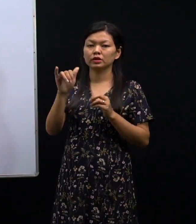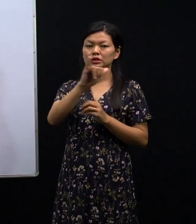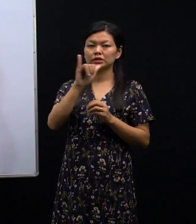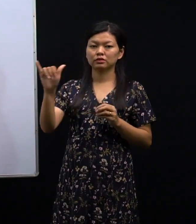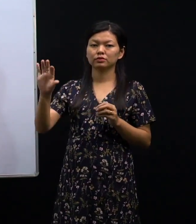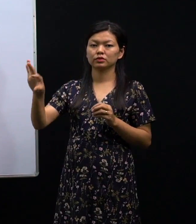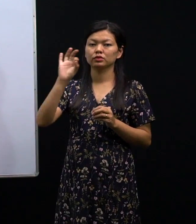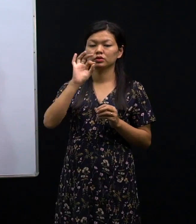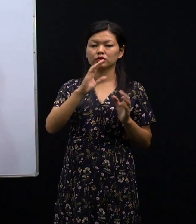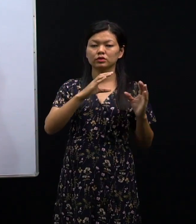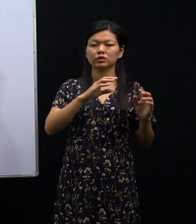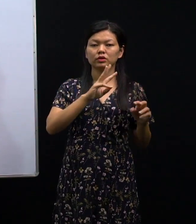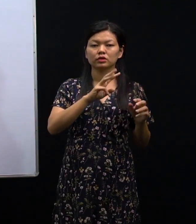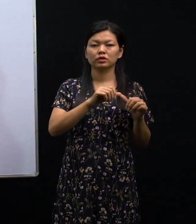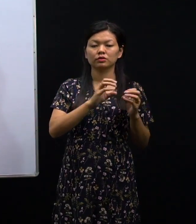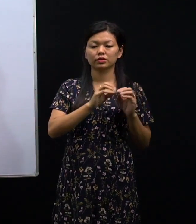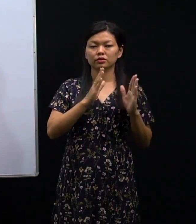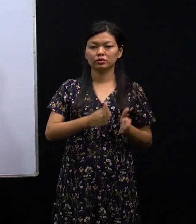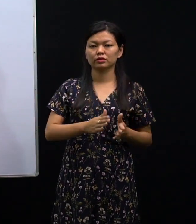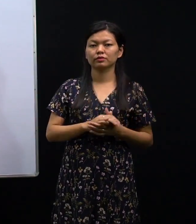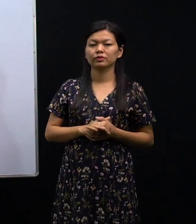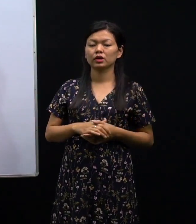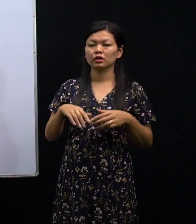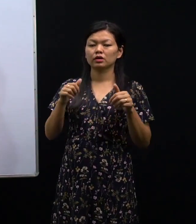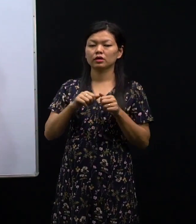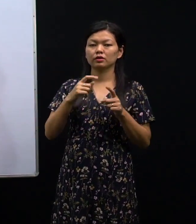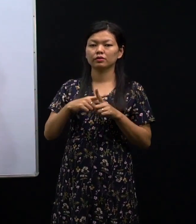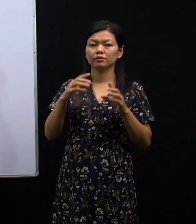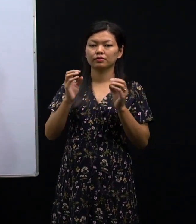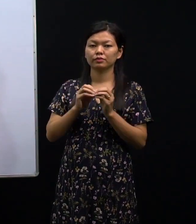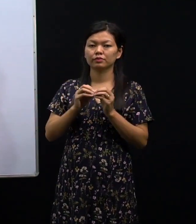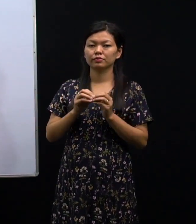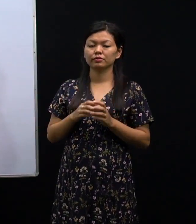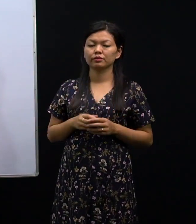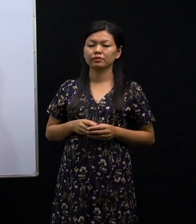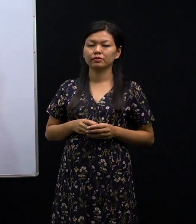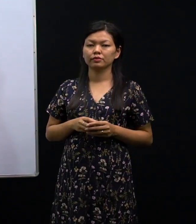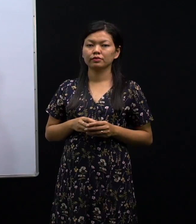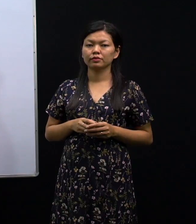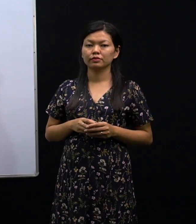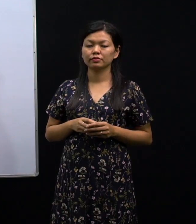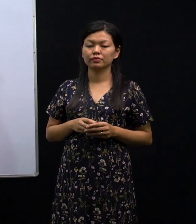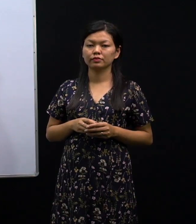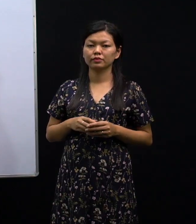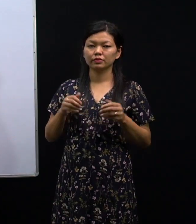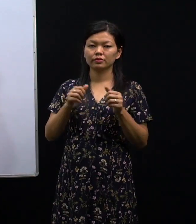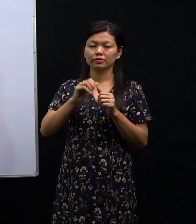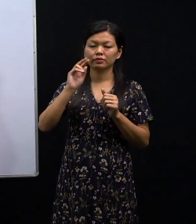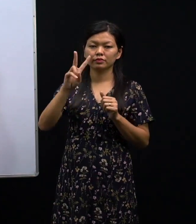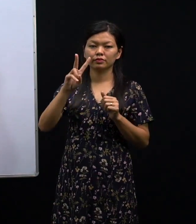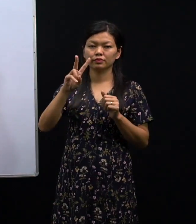happening? This side is a plus b. If you take again a plus b common, the remaining part will be a